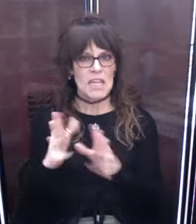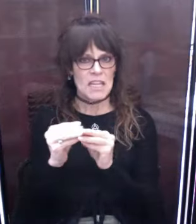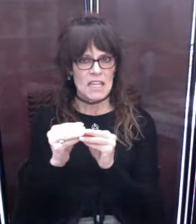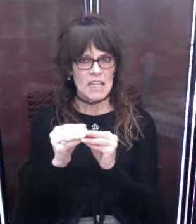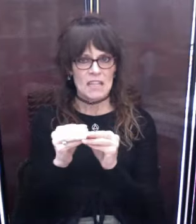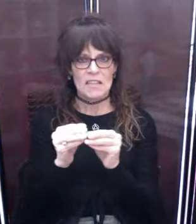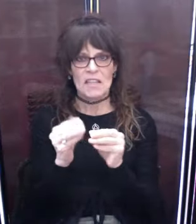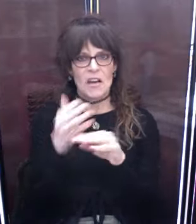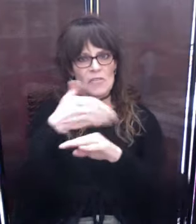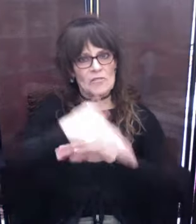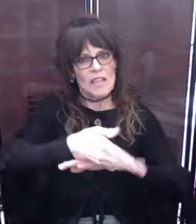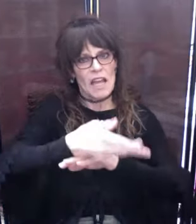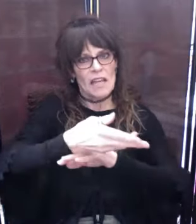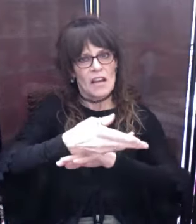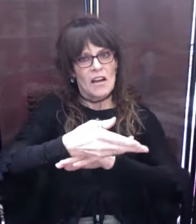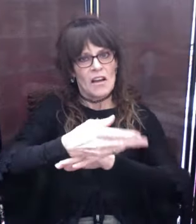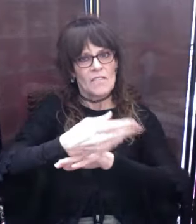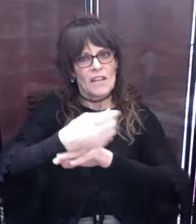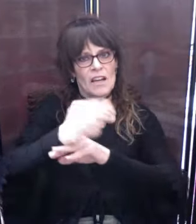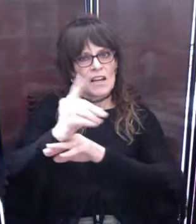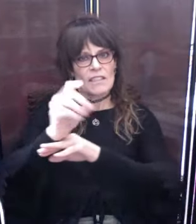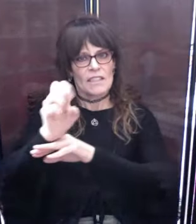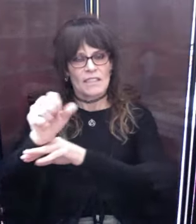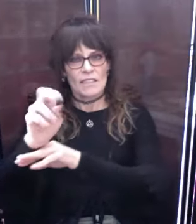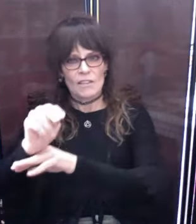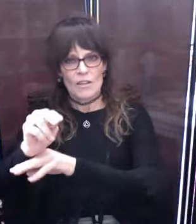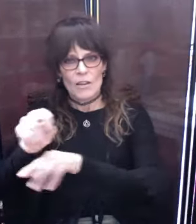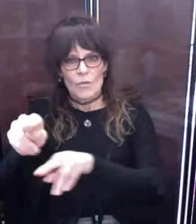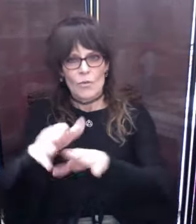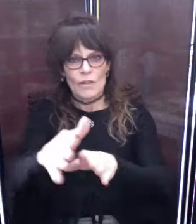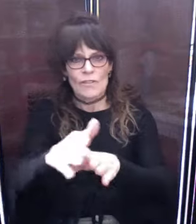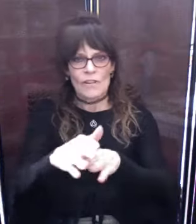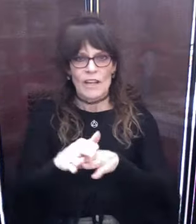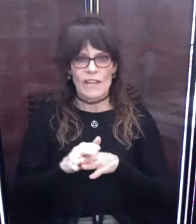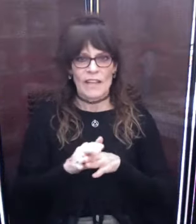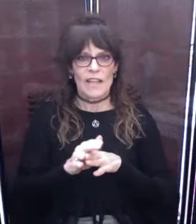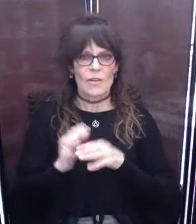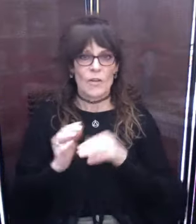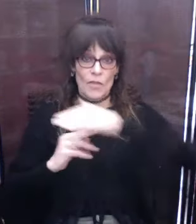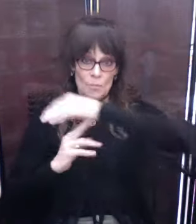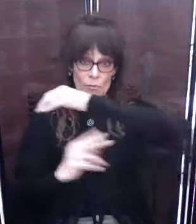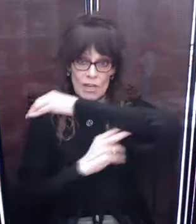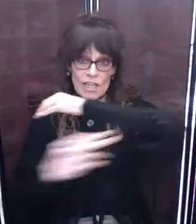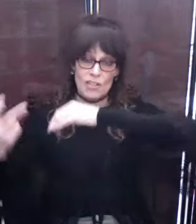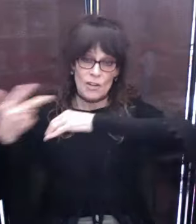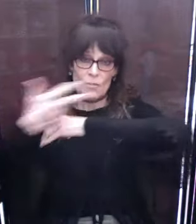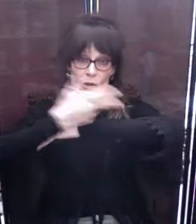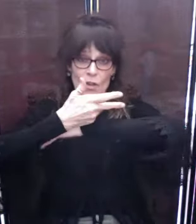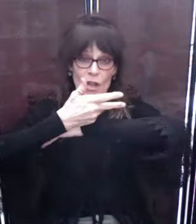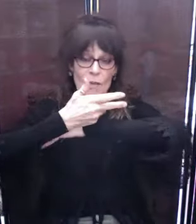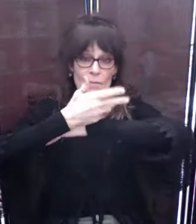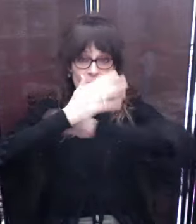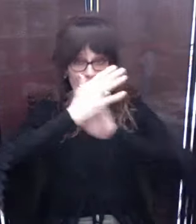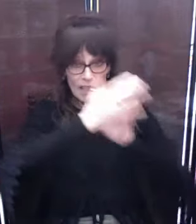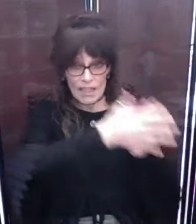River, and then on the way home, park the car on the bridge on the way back over that river and leave the car running with the keys in it